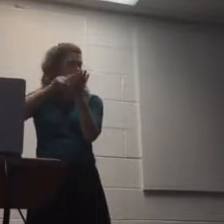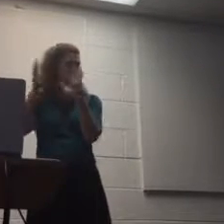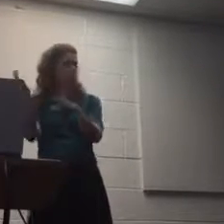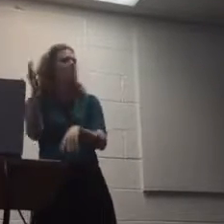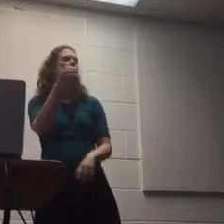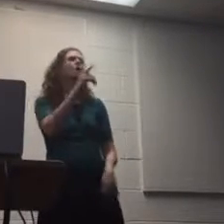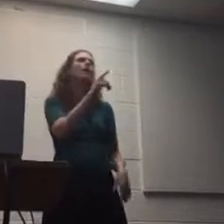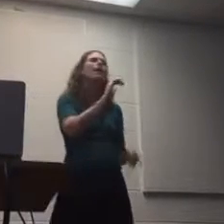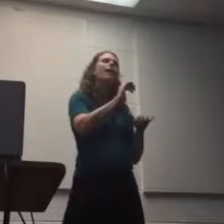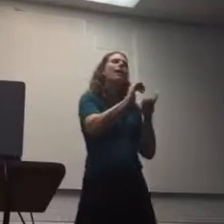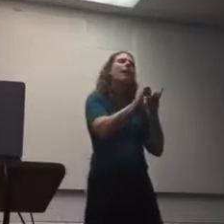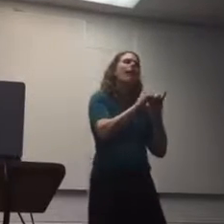before he did his research,